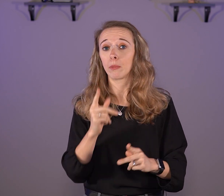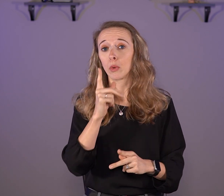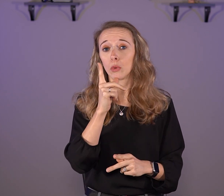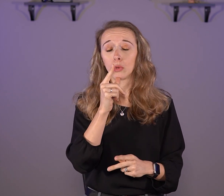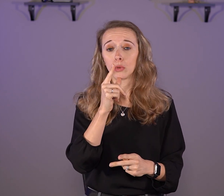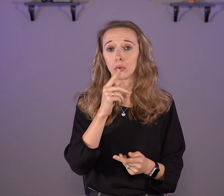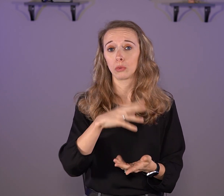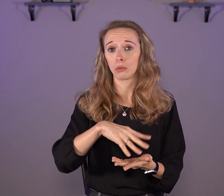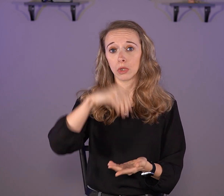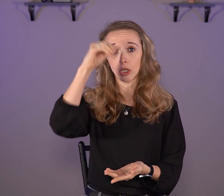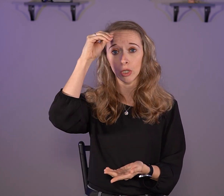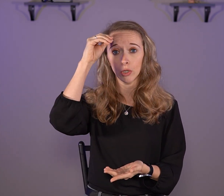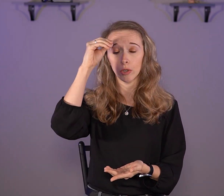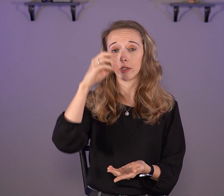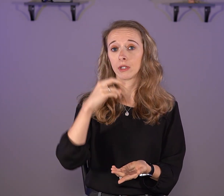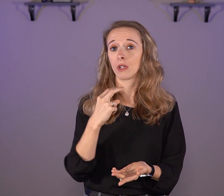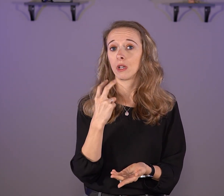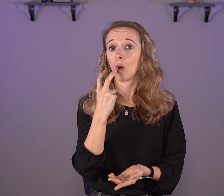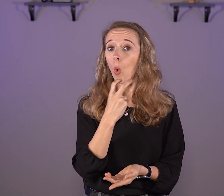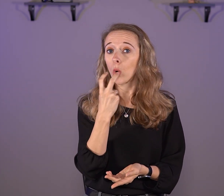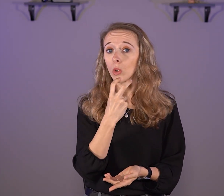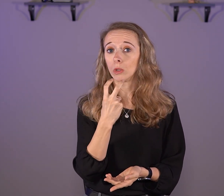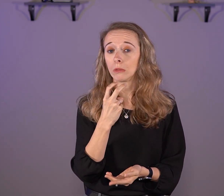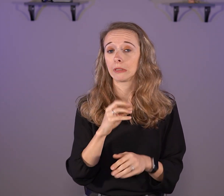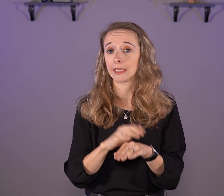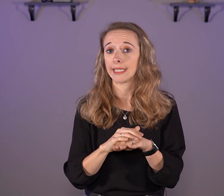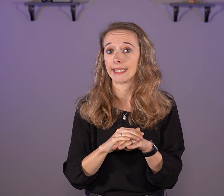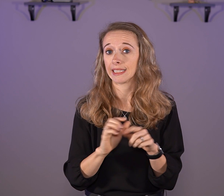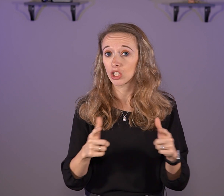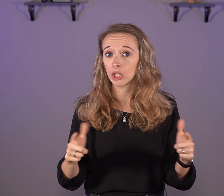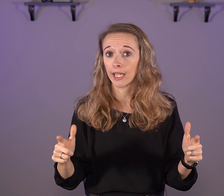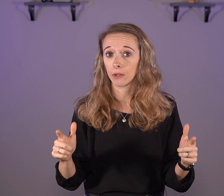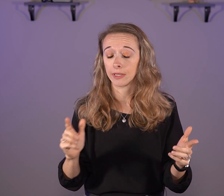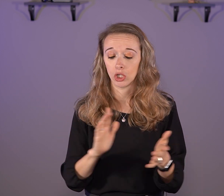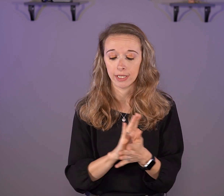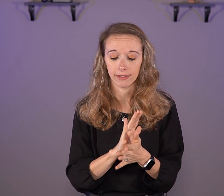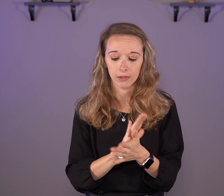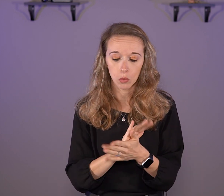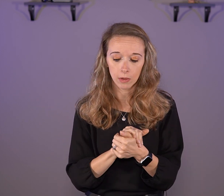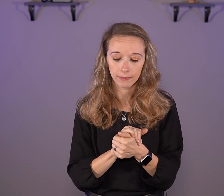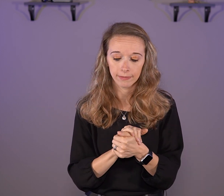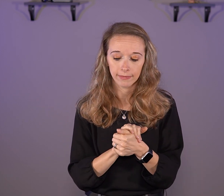people who learned oral English language in school.